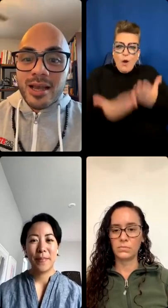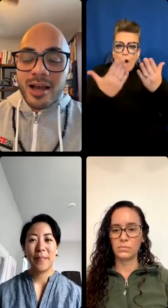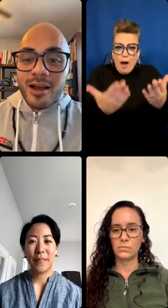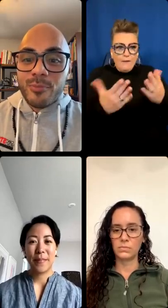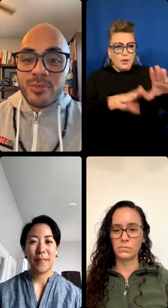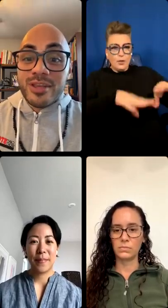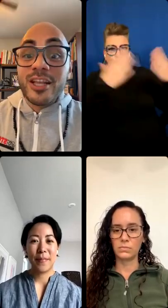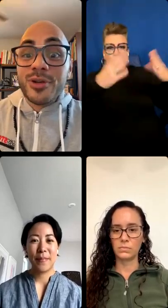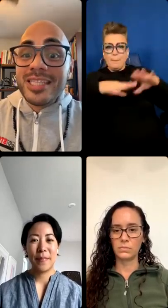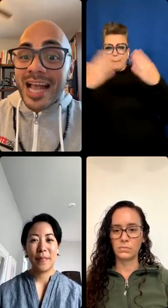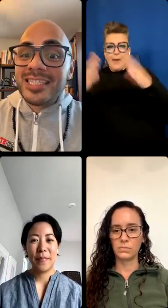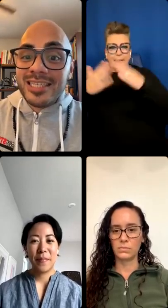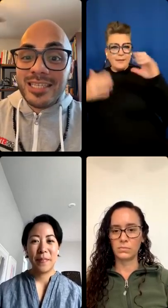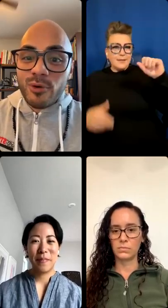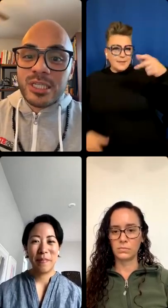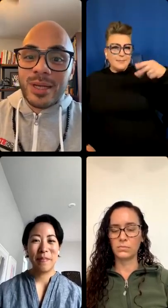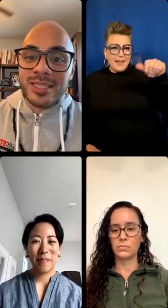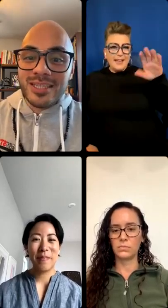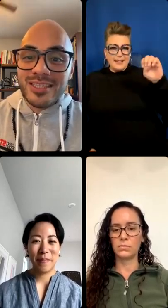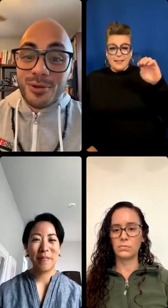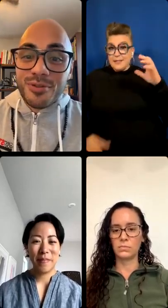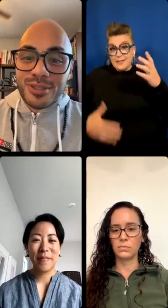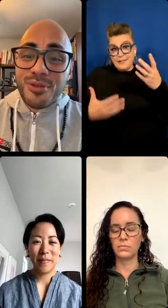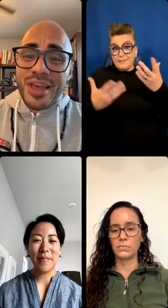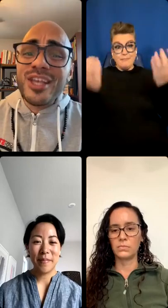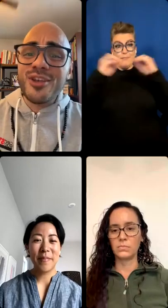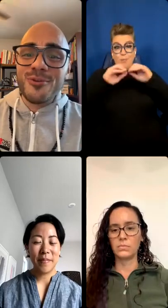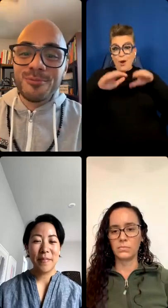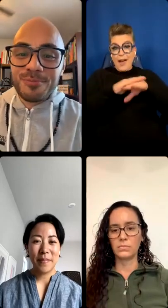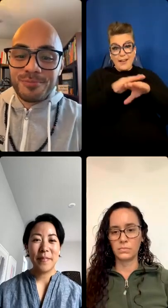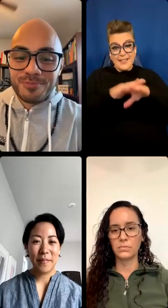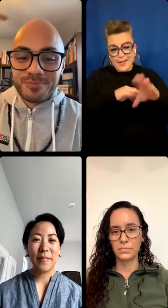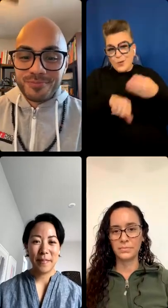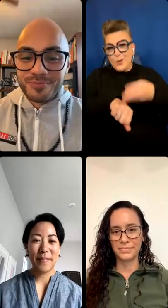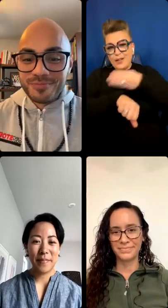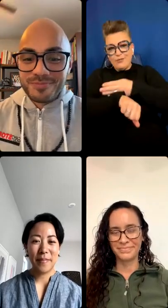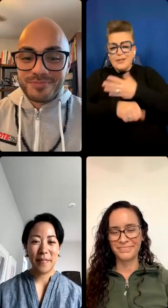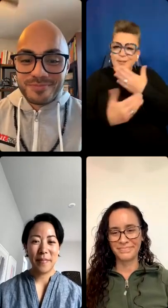spaces, to increase access in more spaces. So thank you.